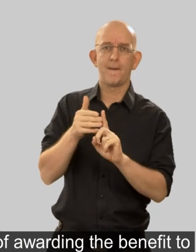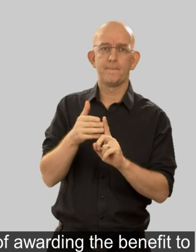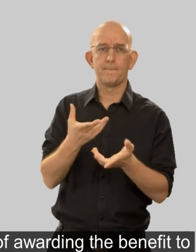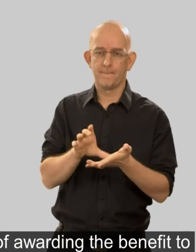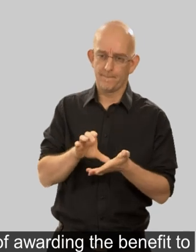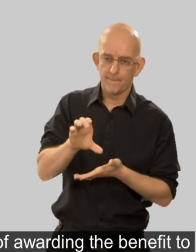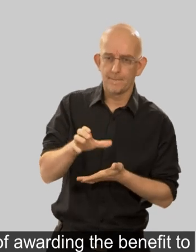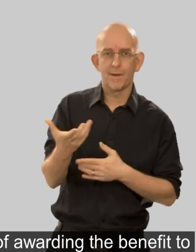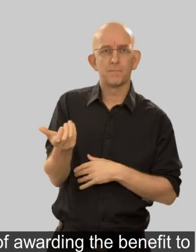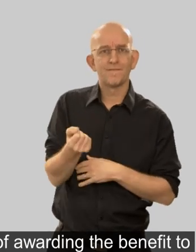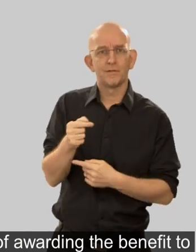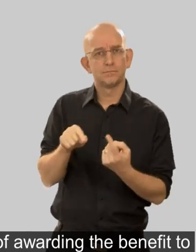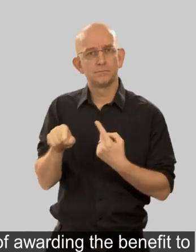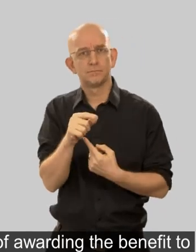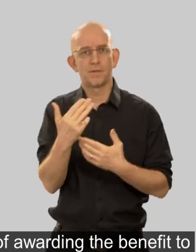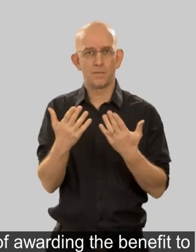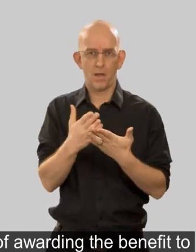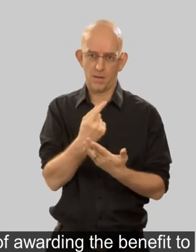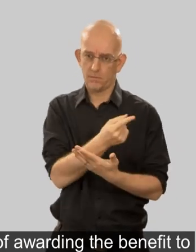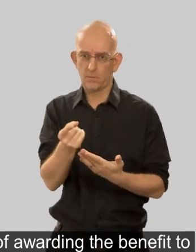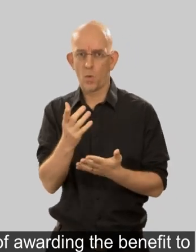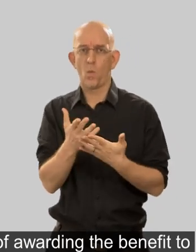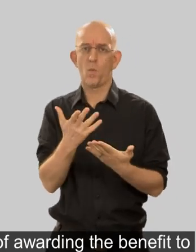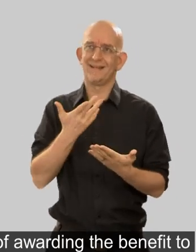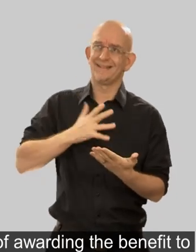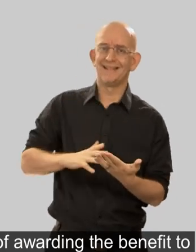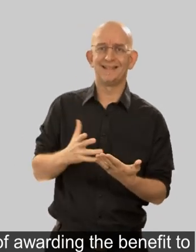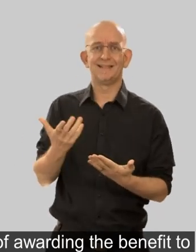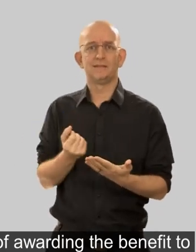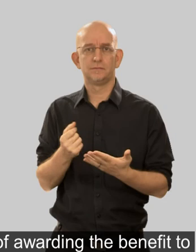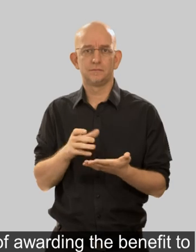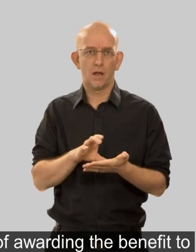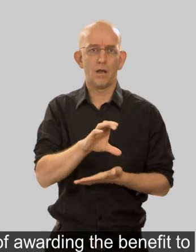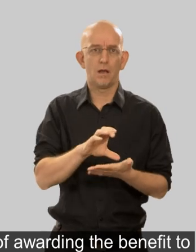the benefit to claimants with the greatest need.